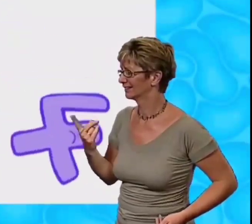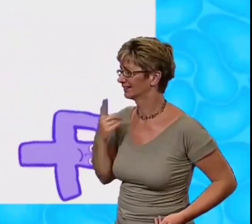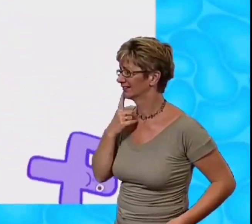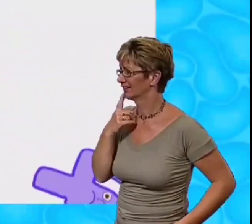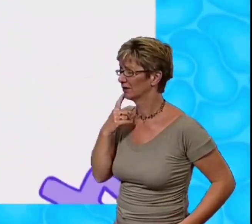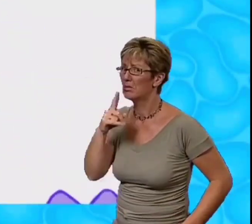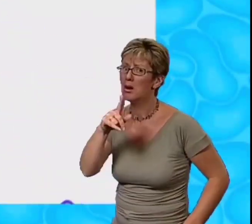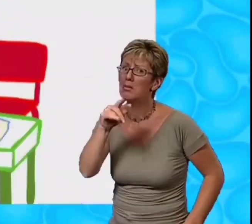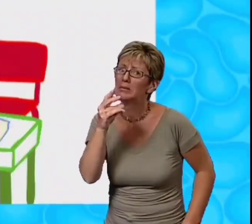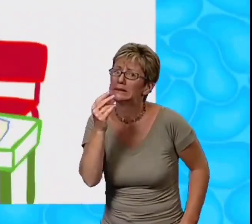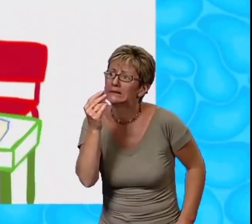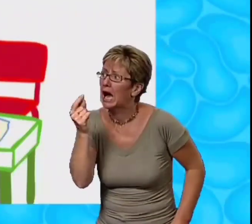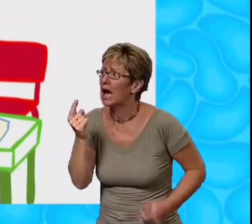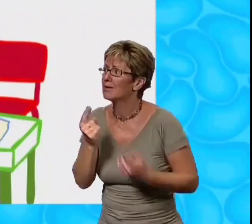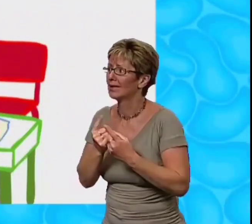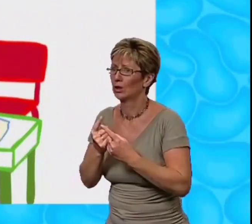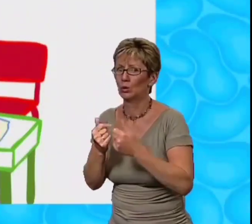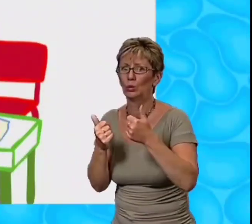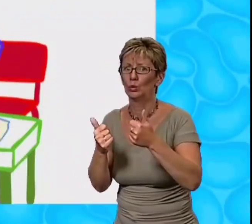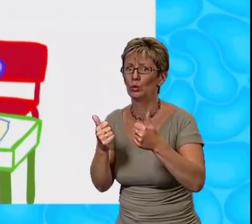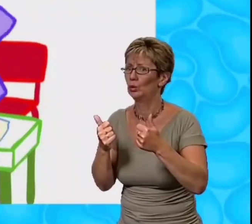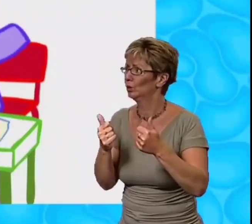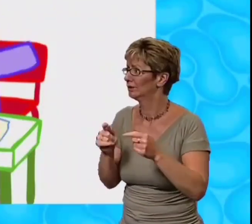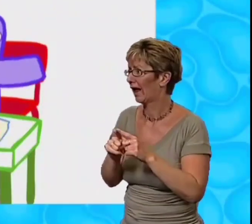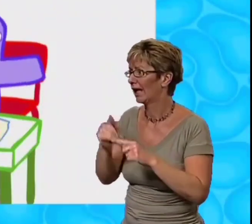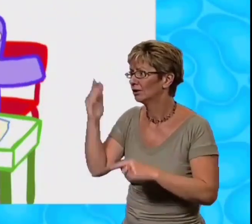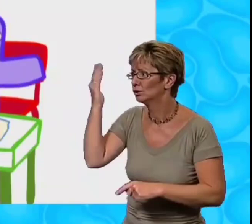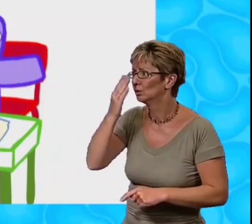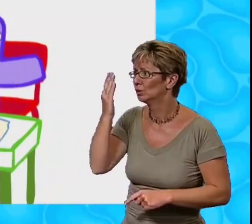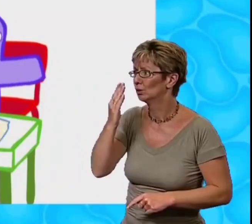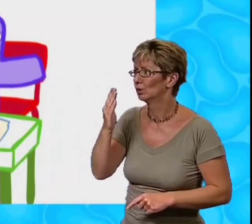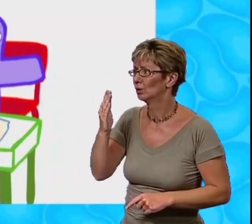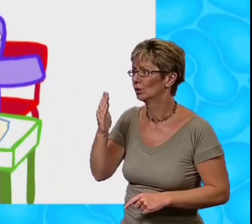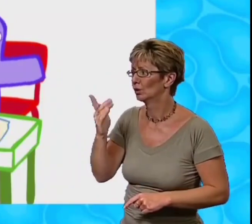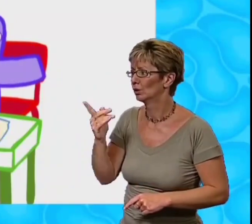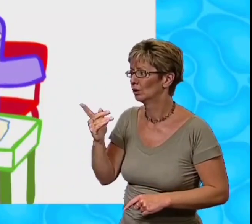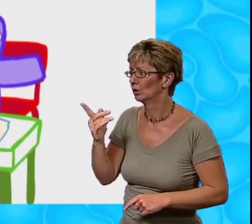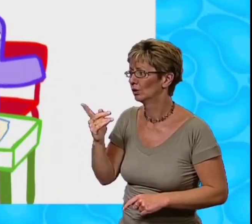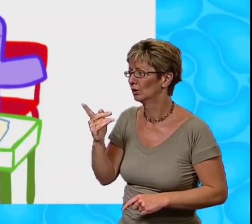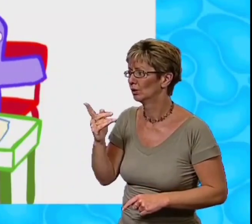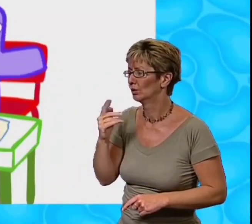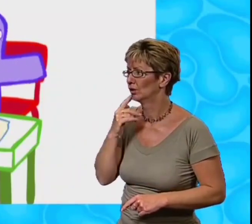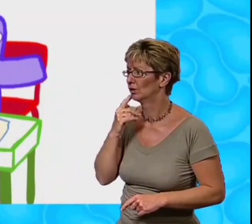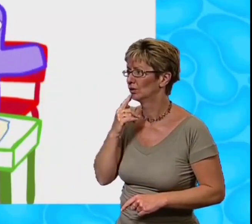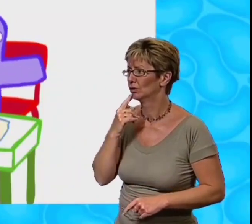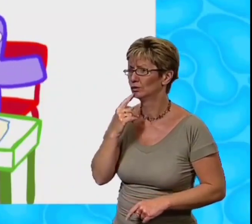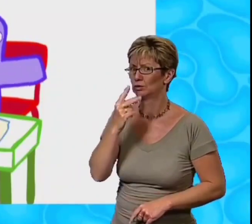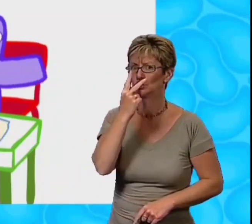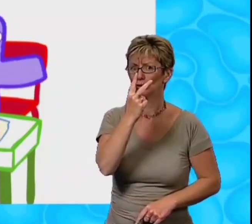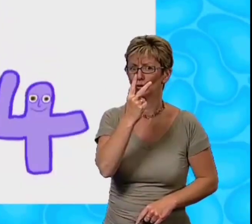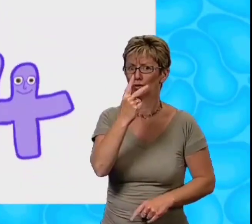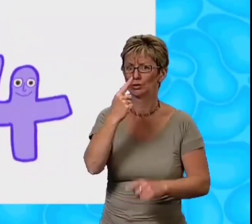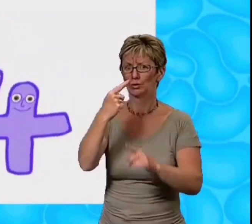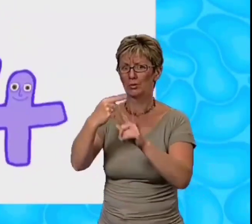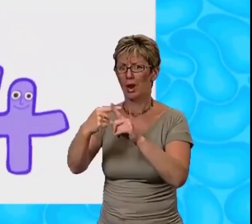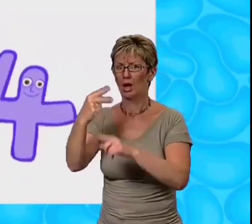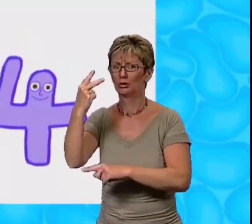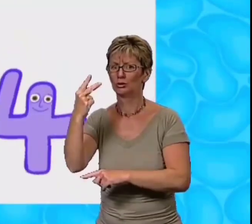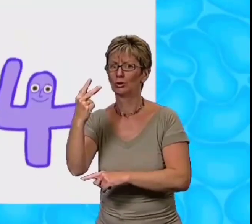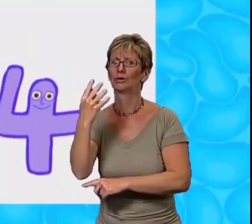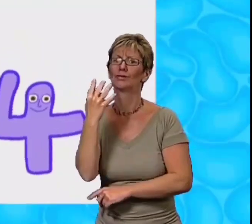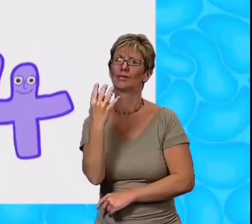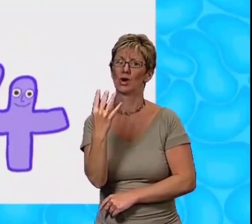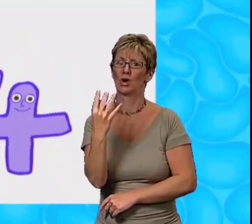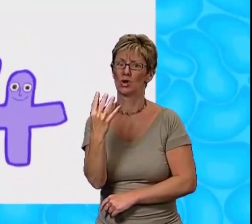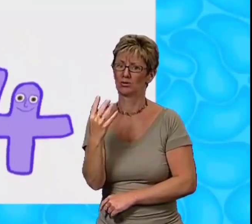He'd be good at some things in school. Two and two. Four! But he wouldn't be very good at playing